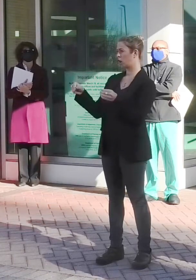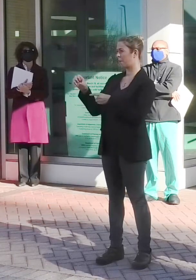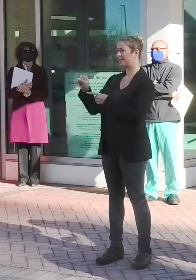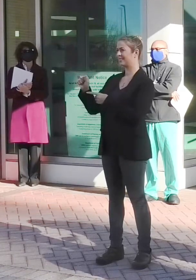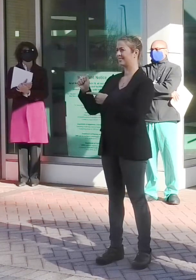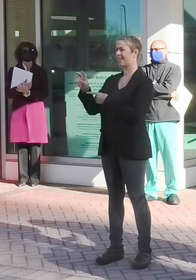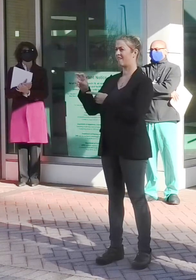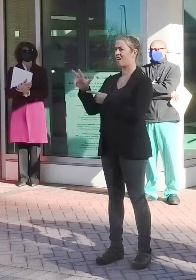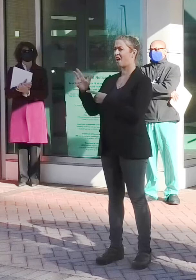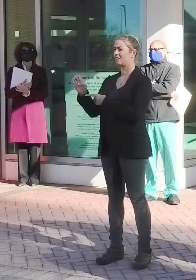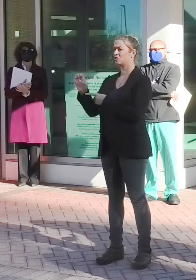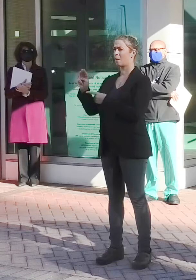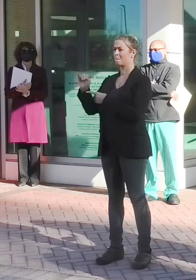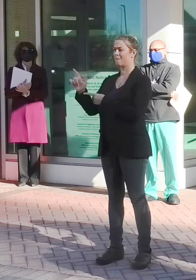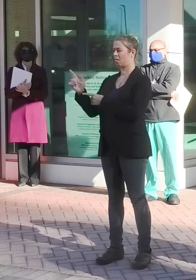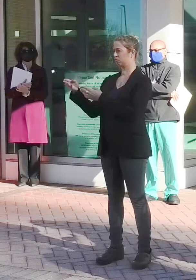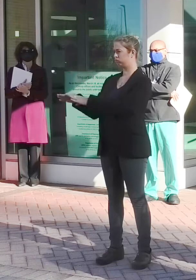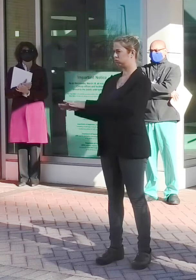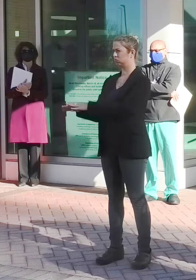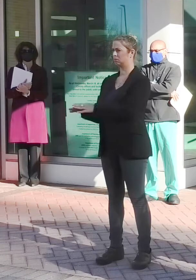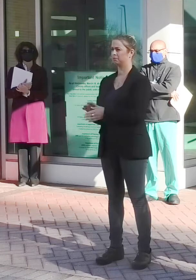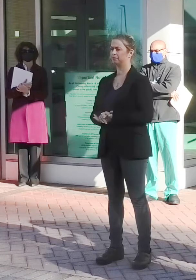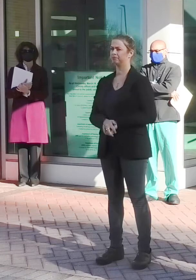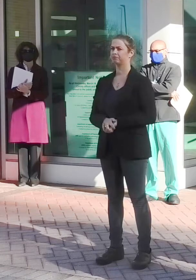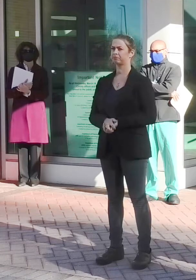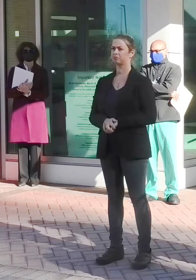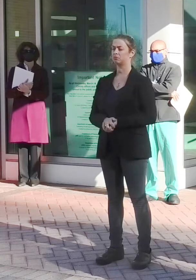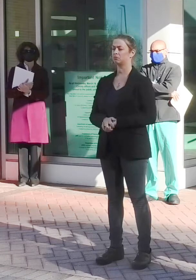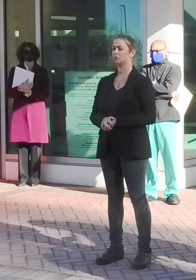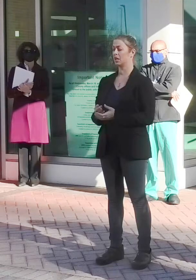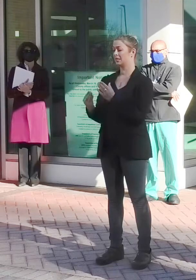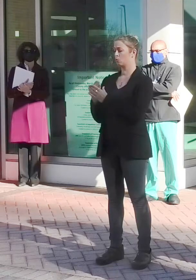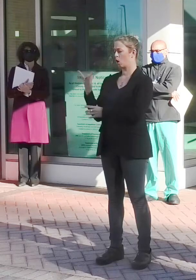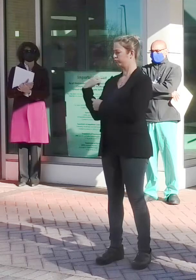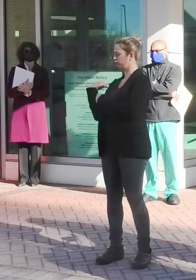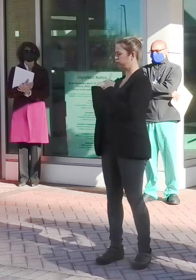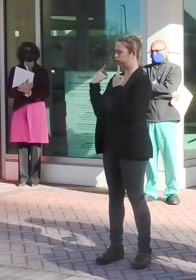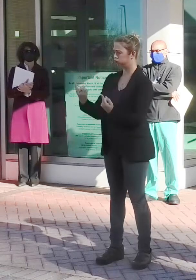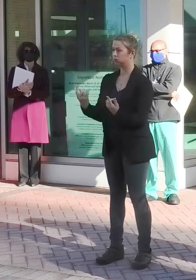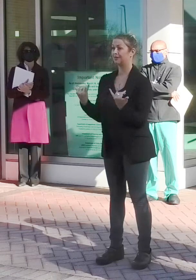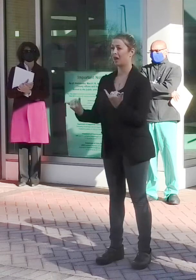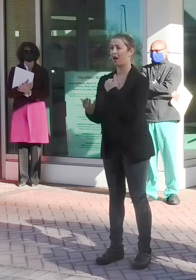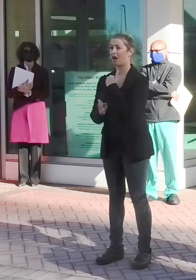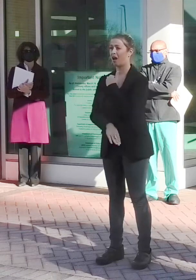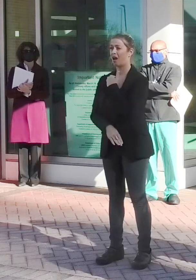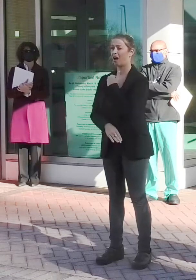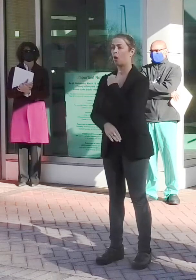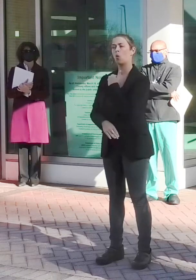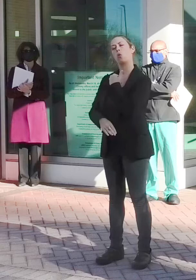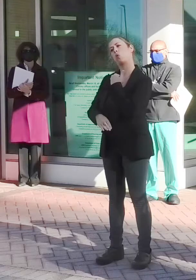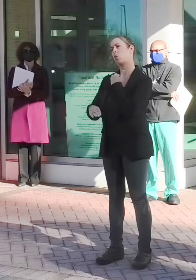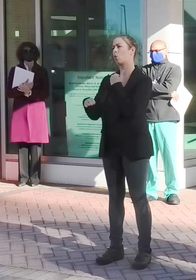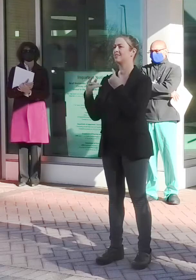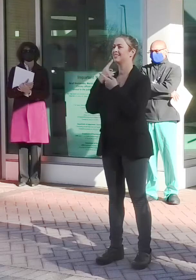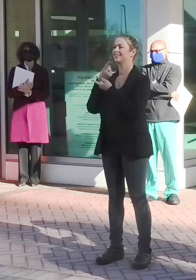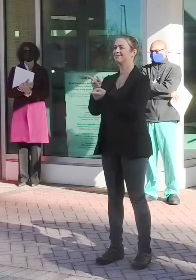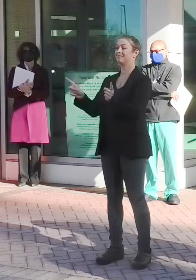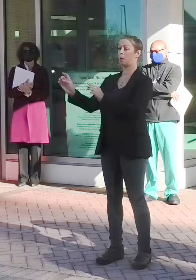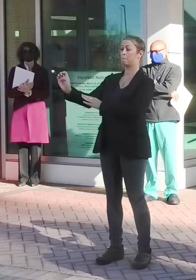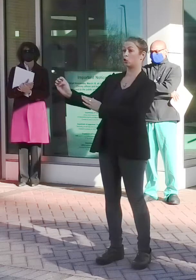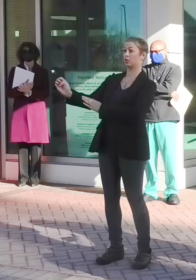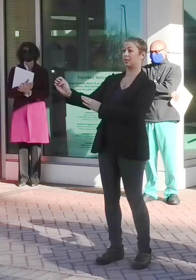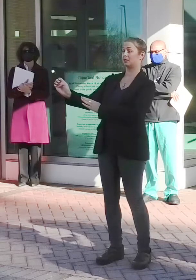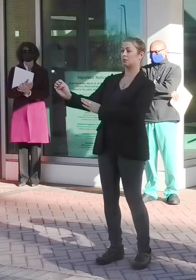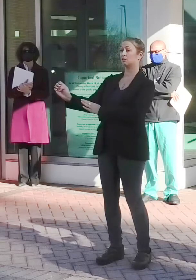Mill. Since the spring, we have been in a state of emergency and quickly stood up testing sites around